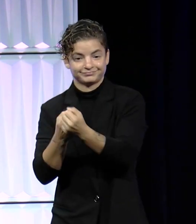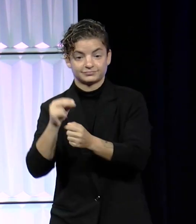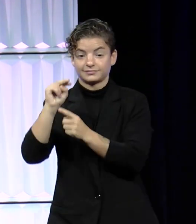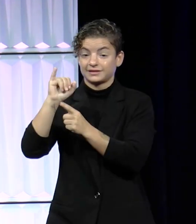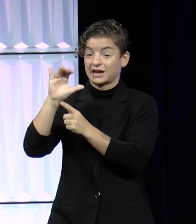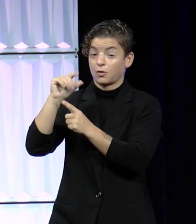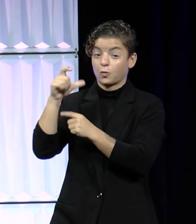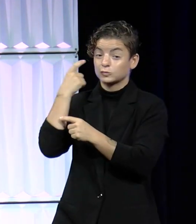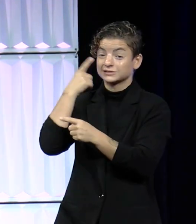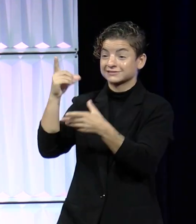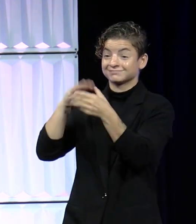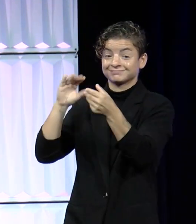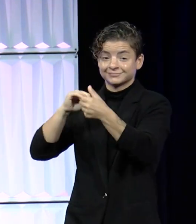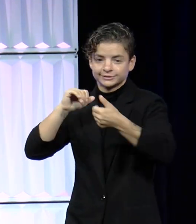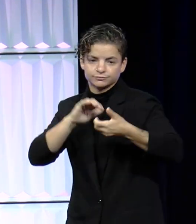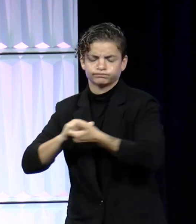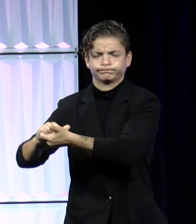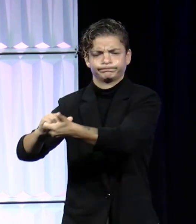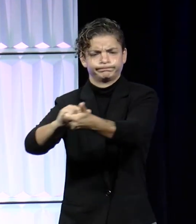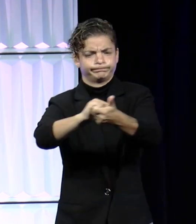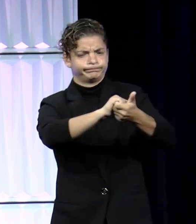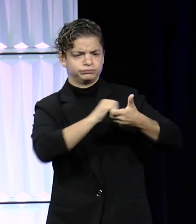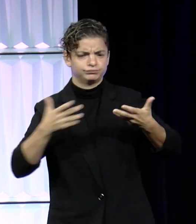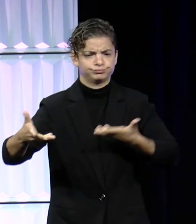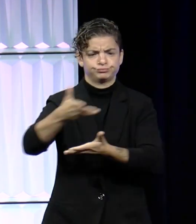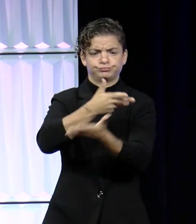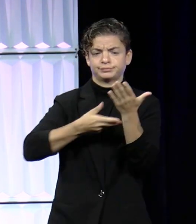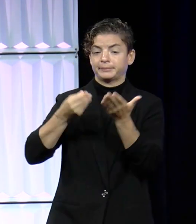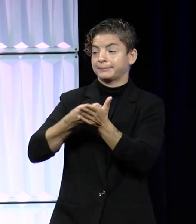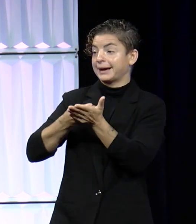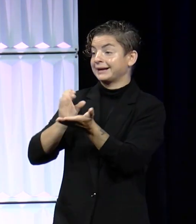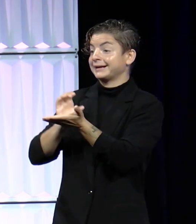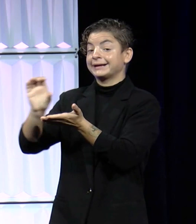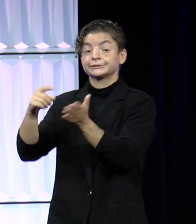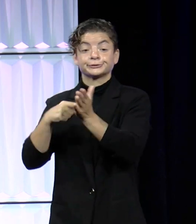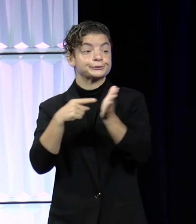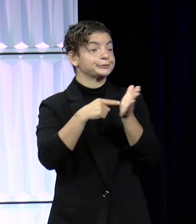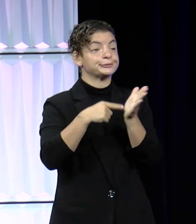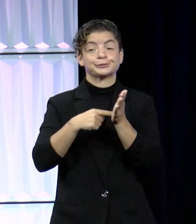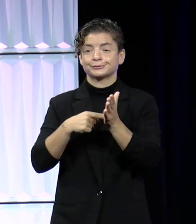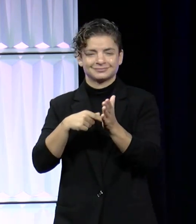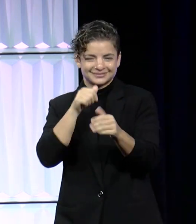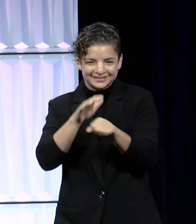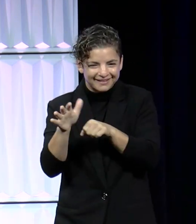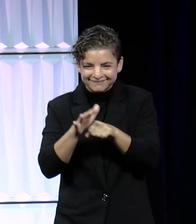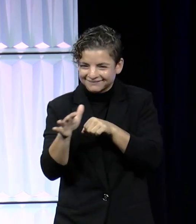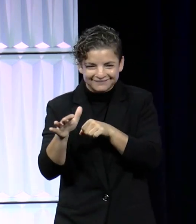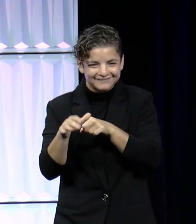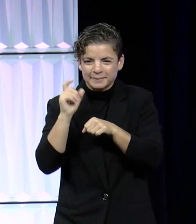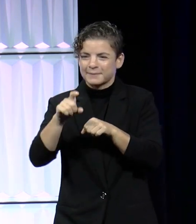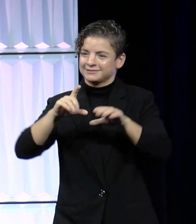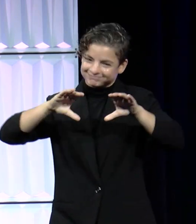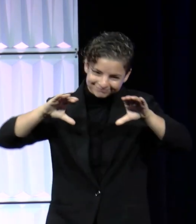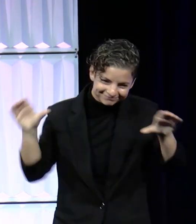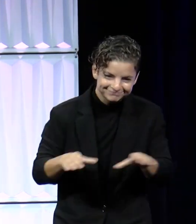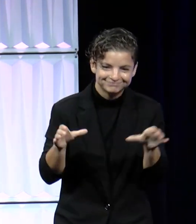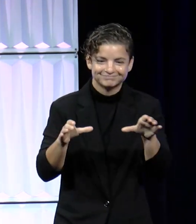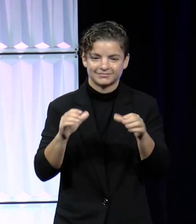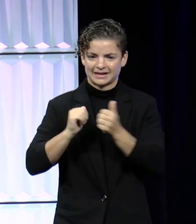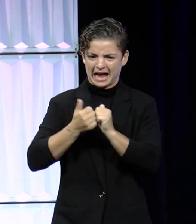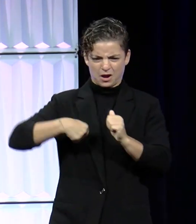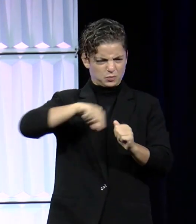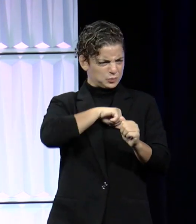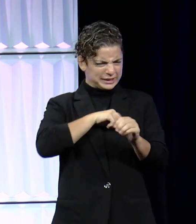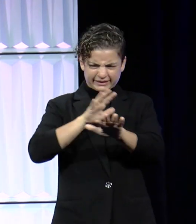grant is due, that is not collaboration. That's not going to cut it. It's got to be, how are we deeply, meaningfully